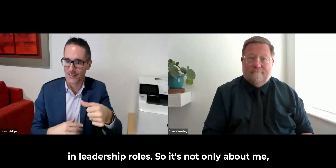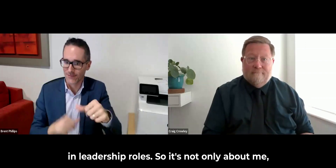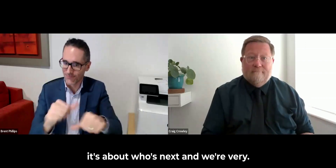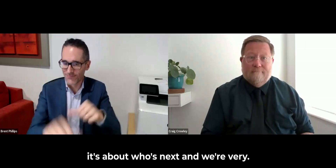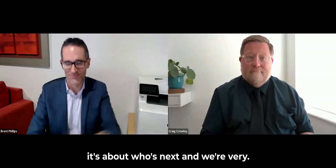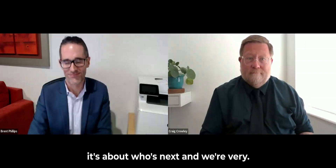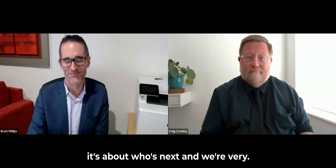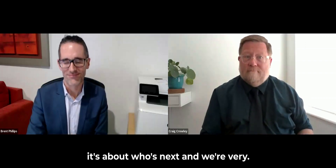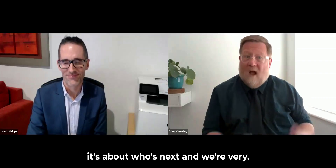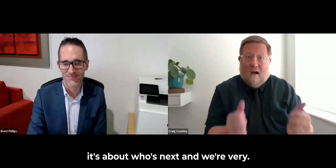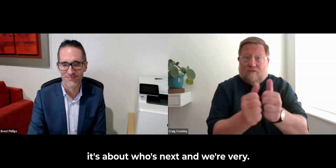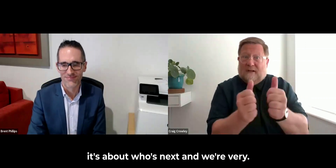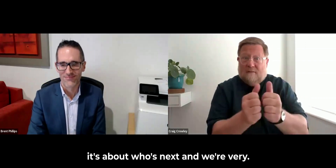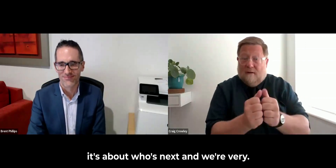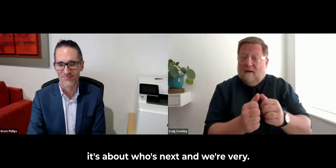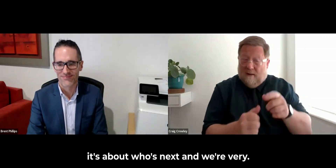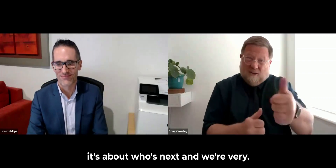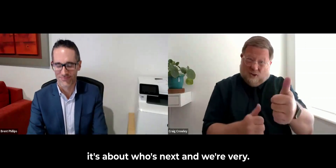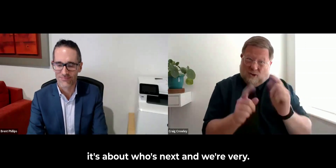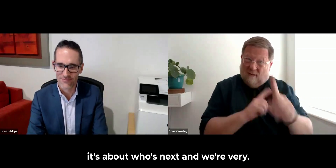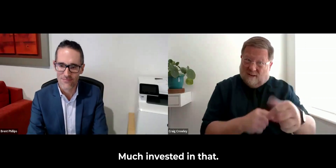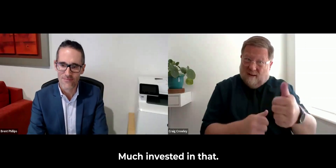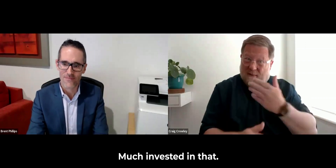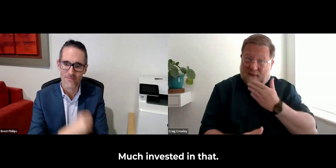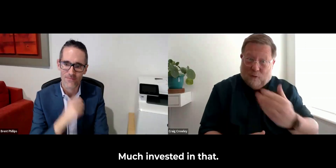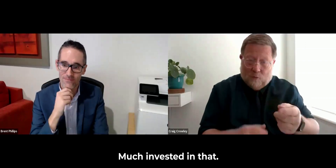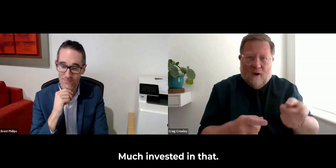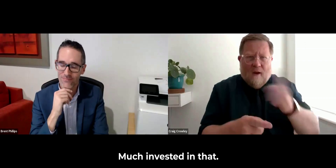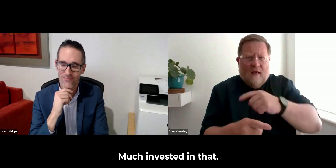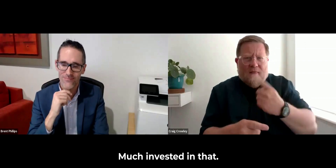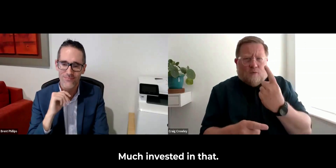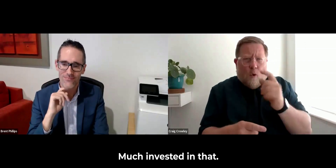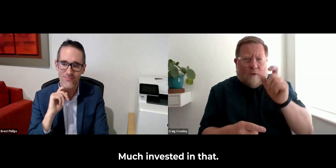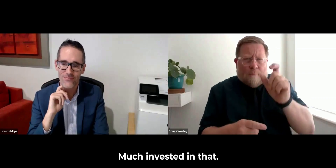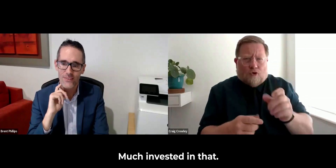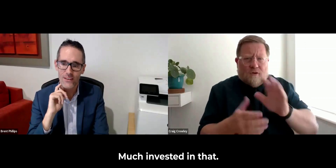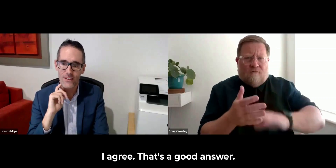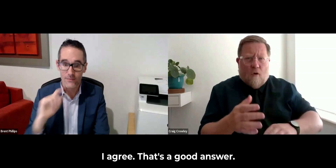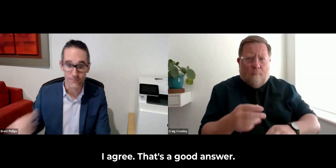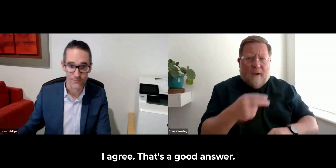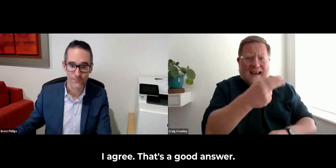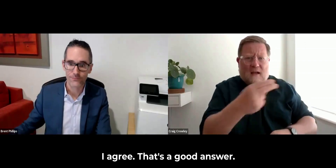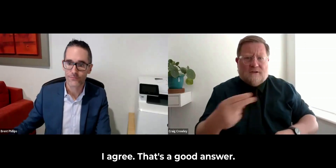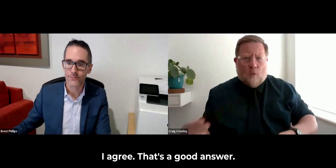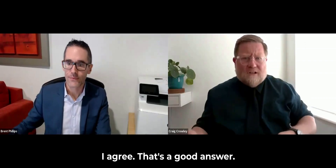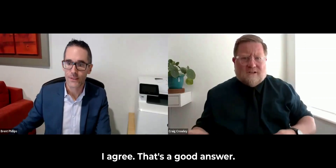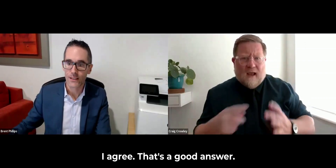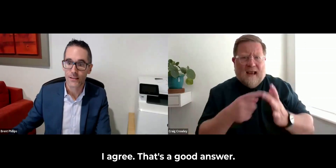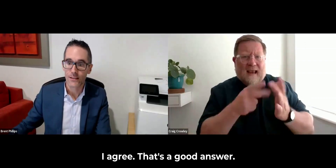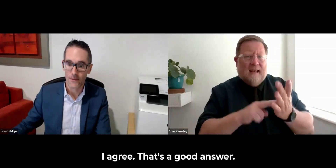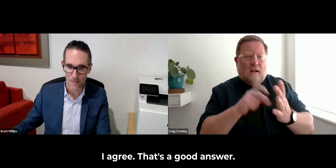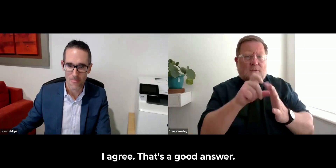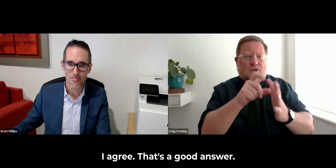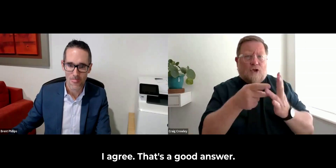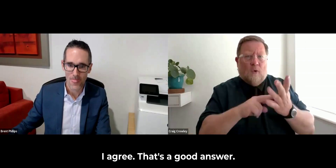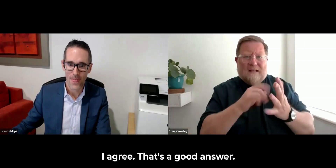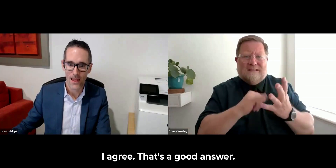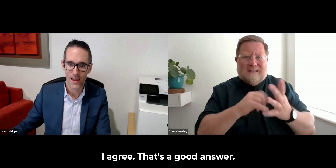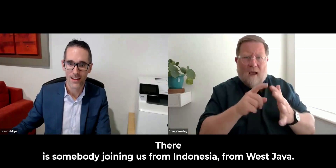me, it's about who's next. And we're very much invested in that. I agree. That's a good answer. There